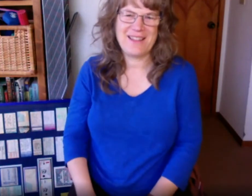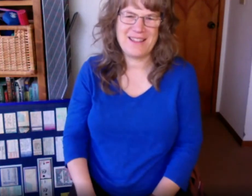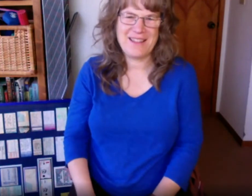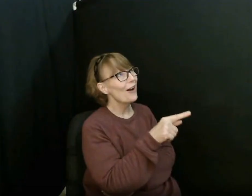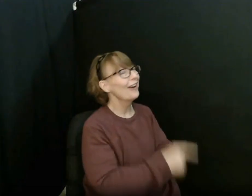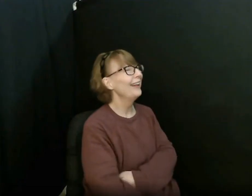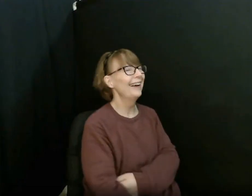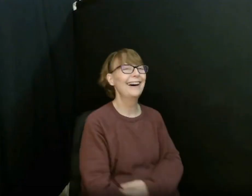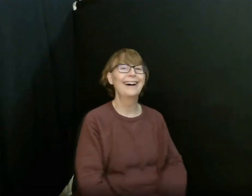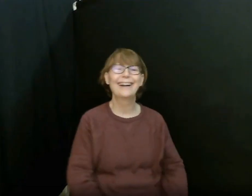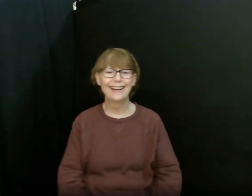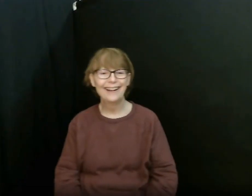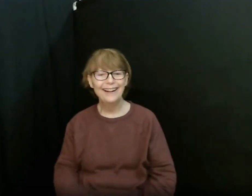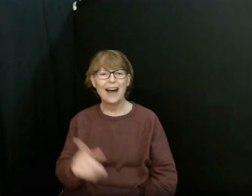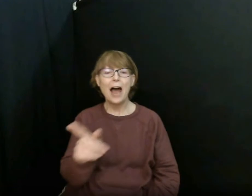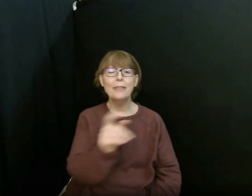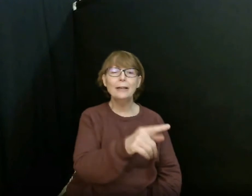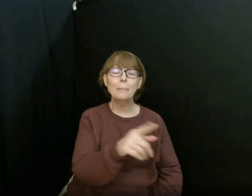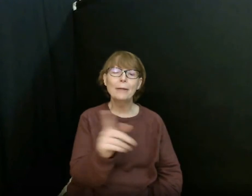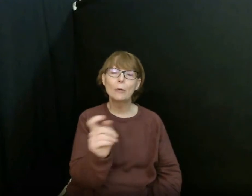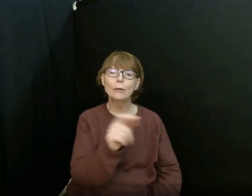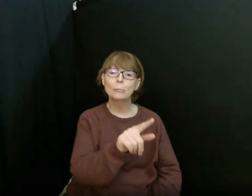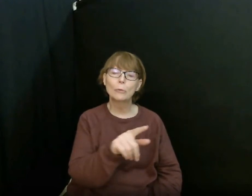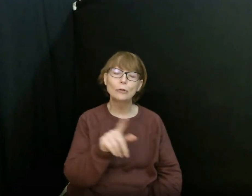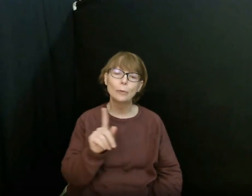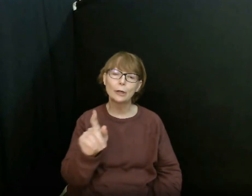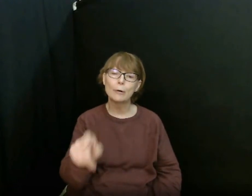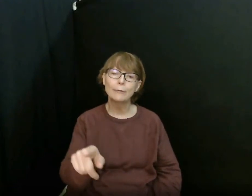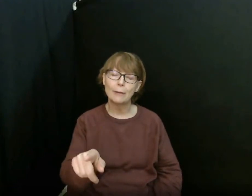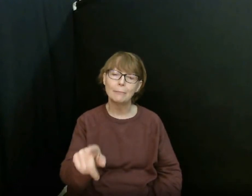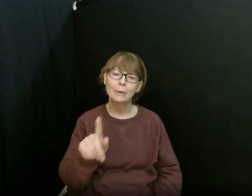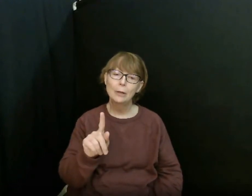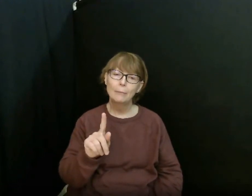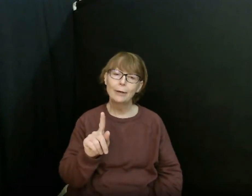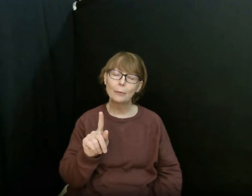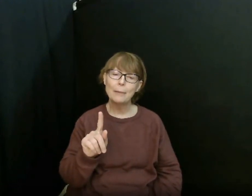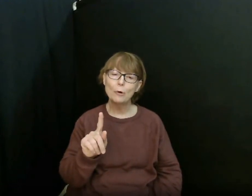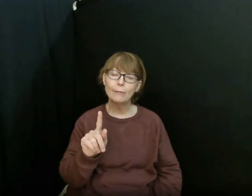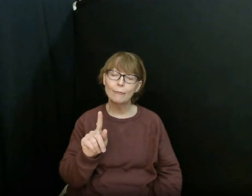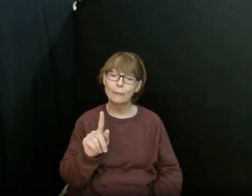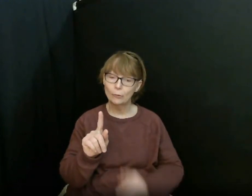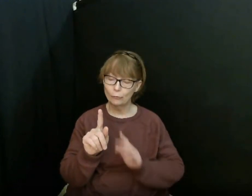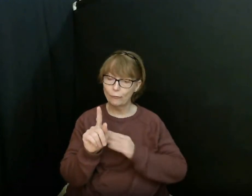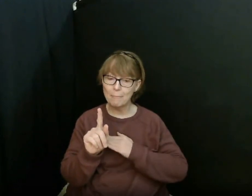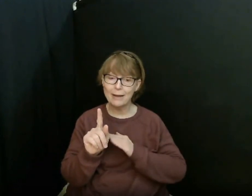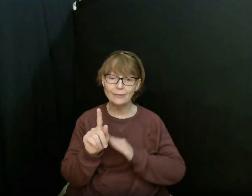So hard. I think it depends on which way you're going from. Because when I'm going from